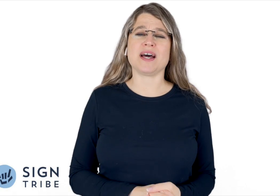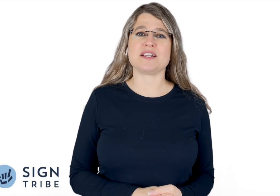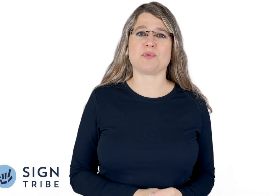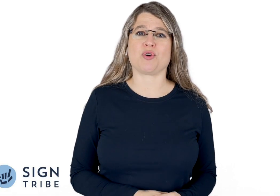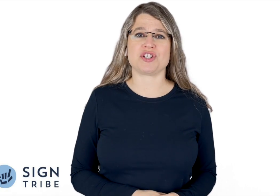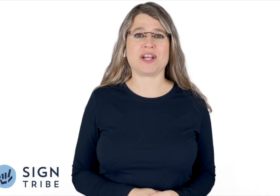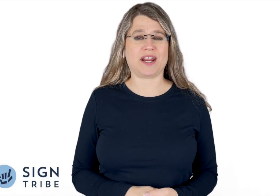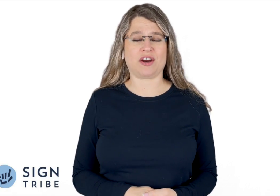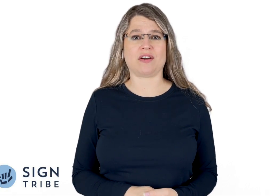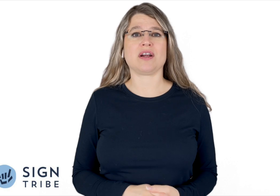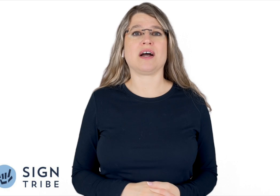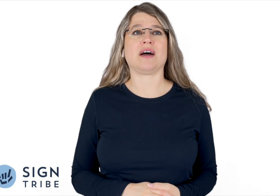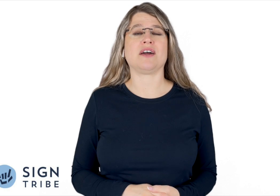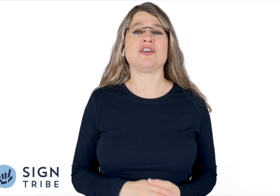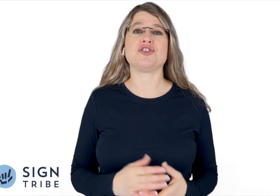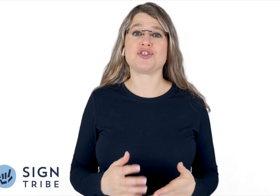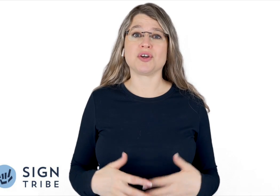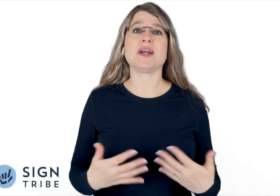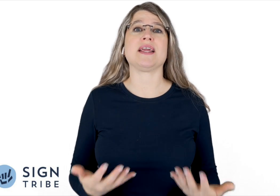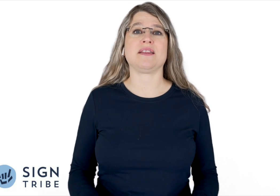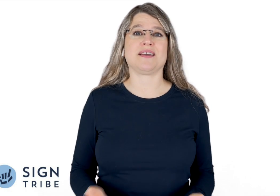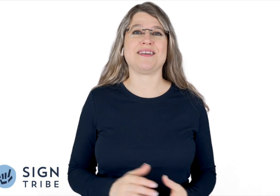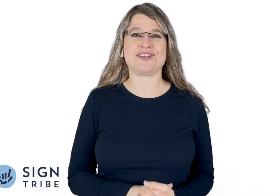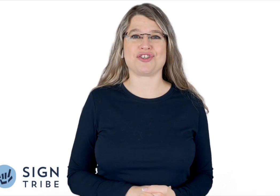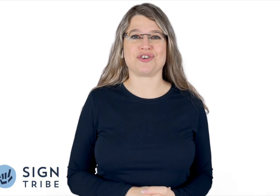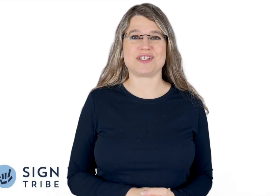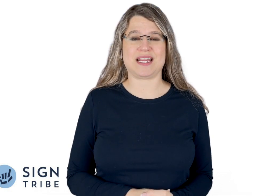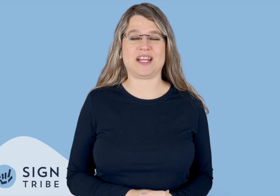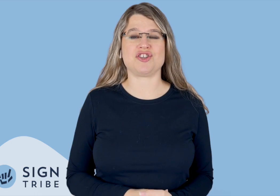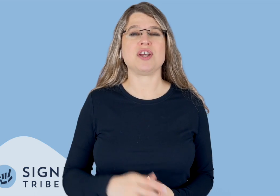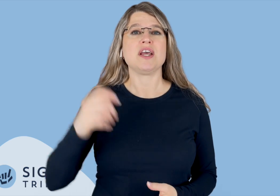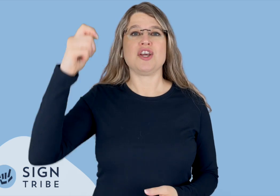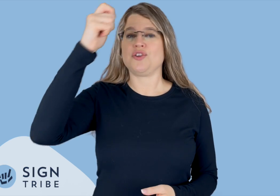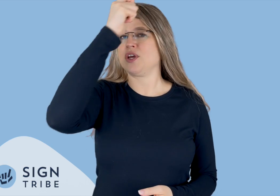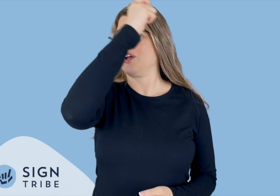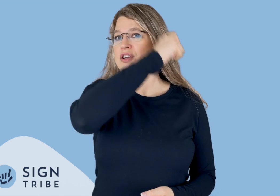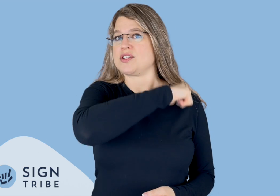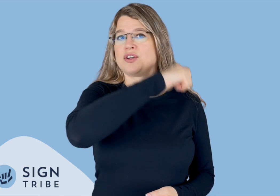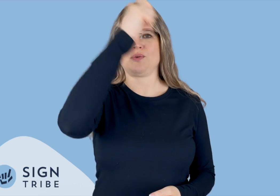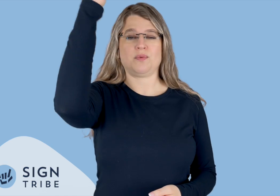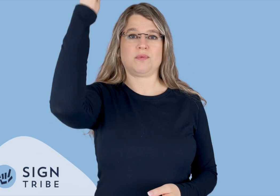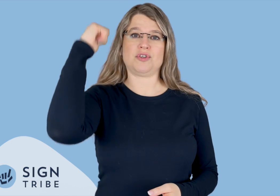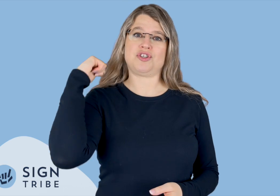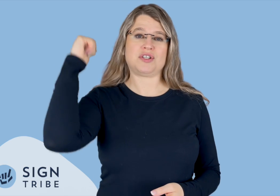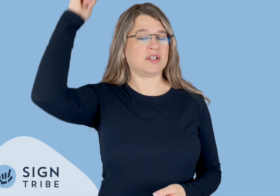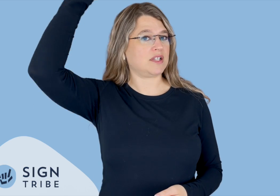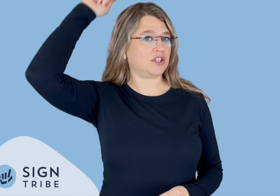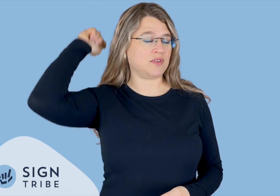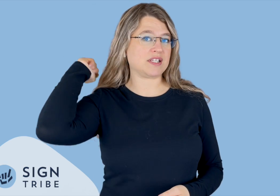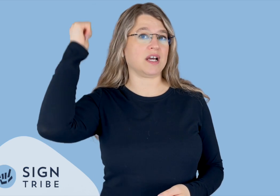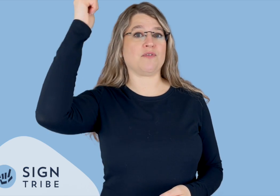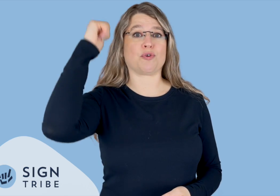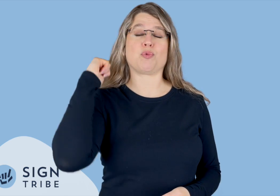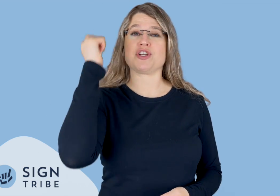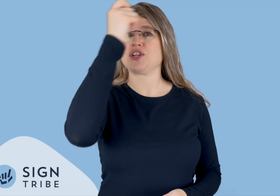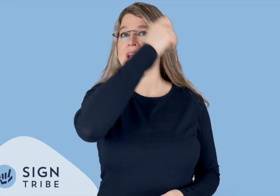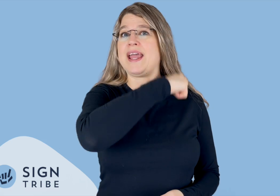to brush hair during the conditioner stage, you can also just do the sign for brushing